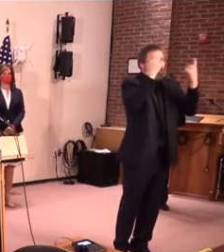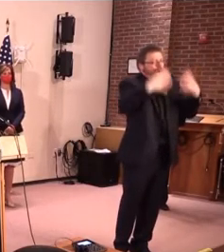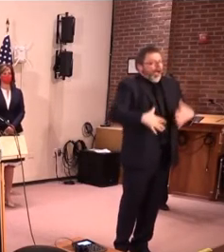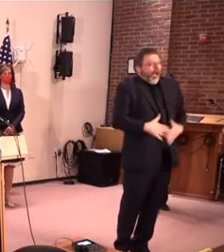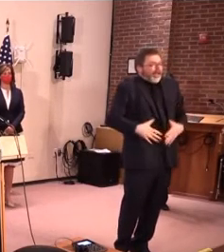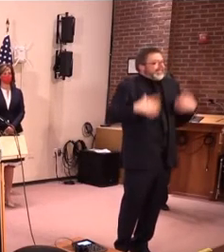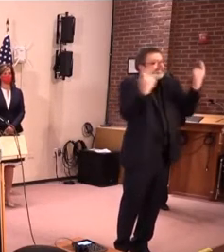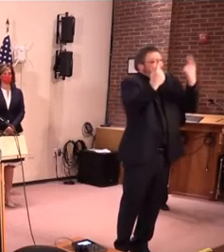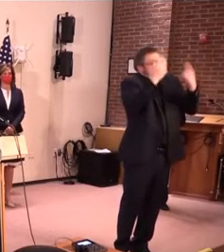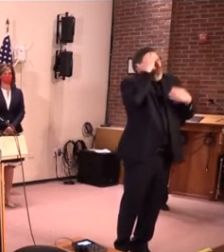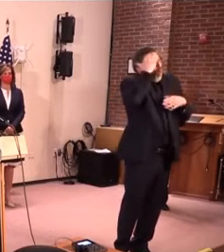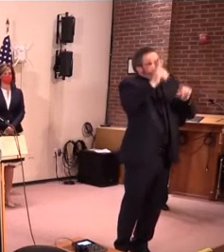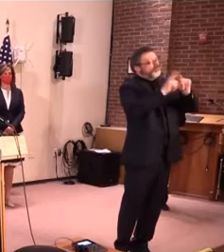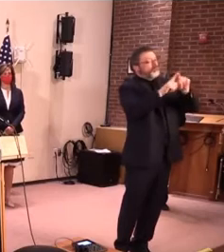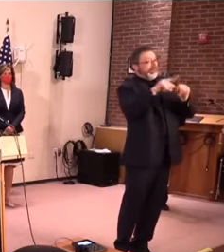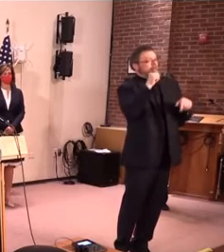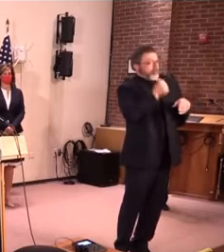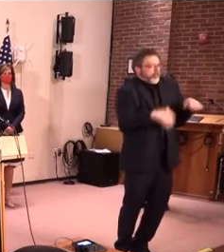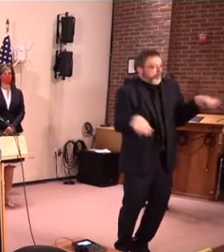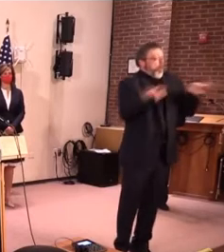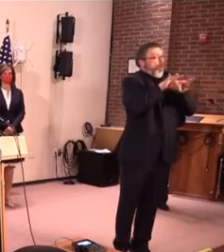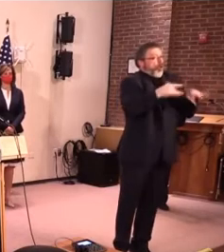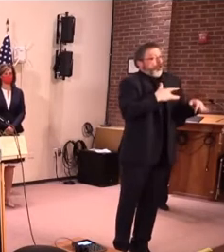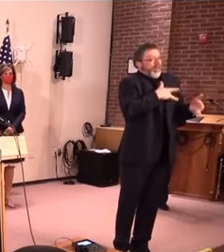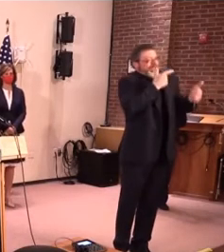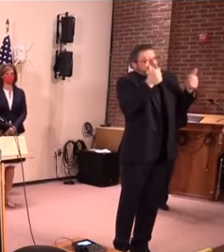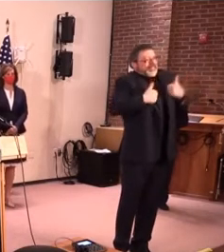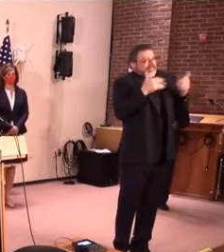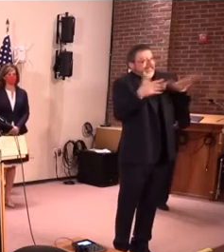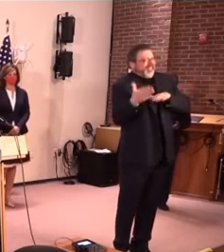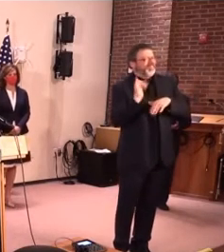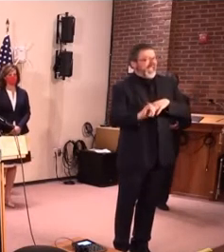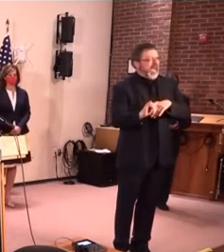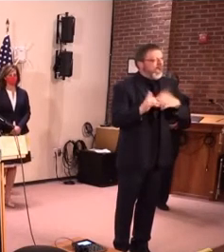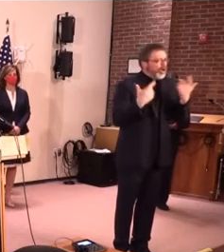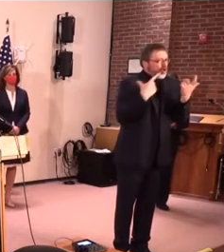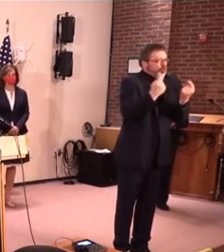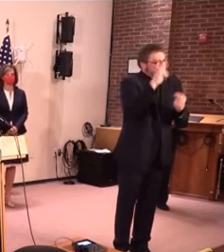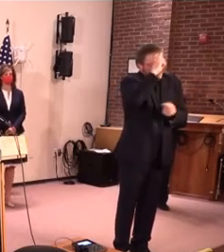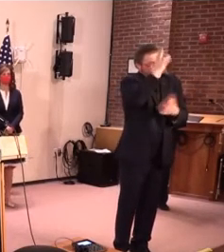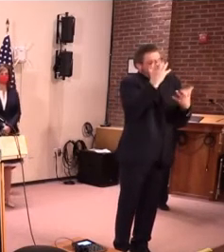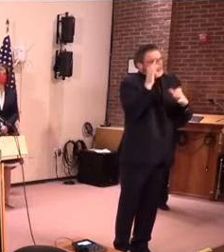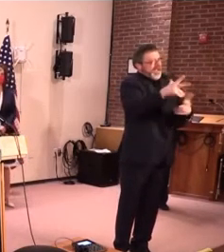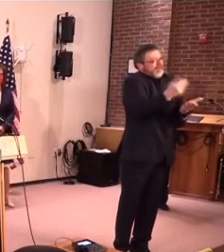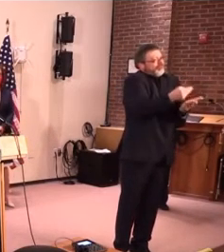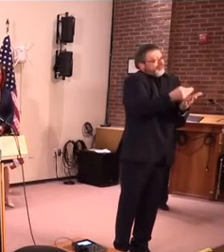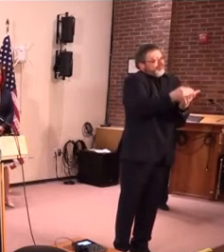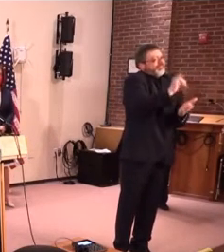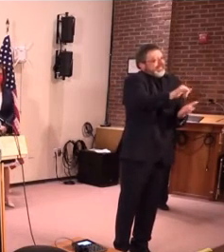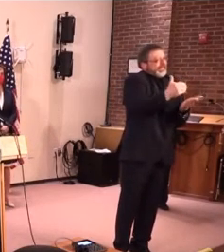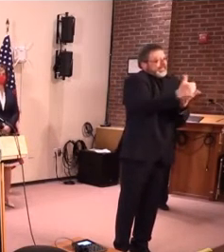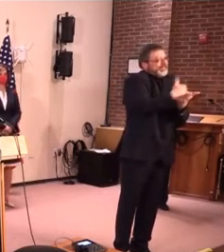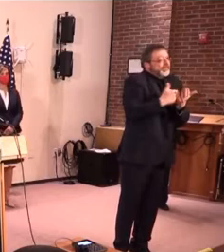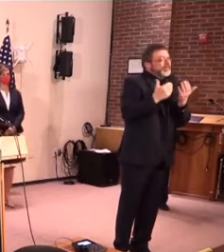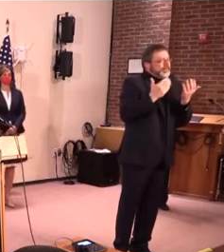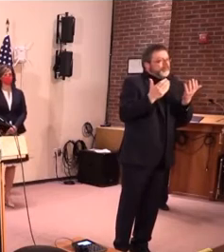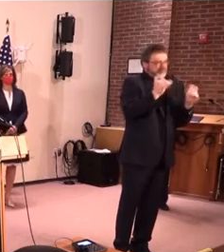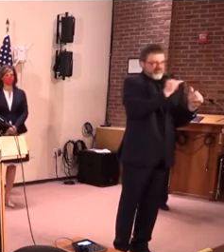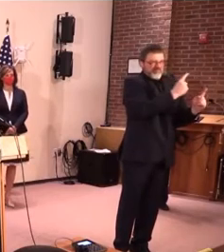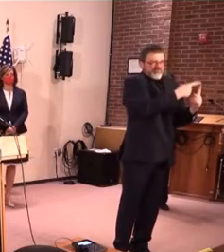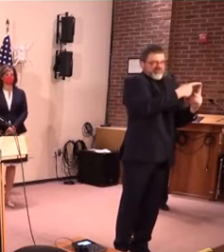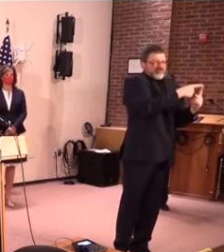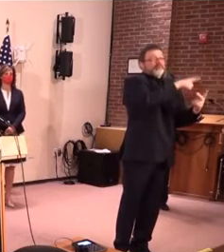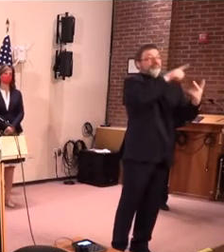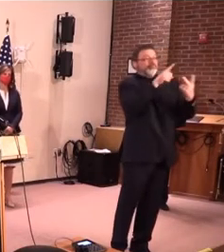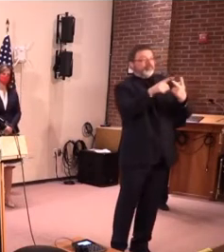side, more on the tourism side, but a lot of towns are trying to make their plans for the July 4th weekend, and we're